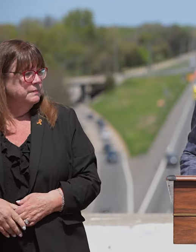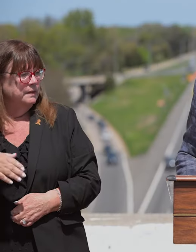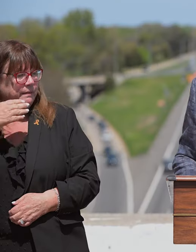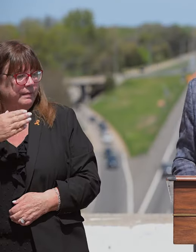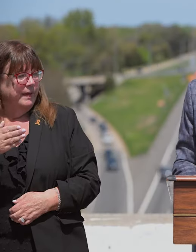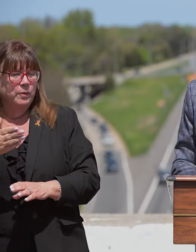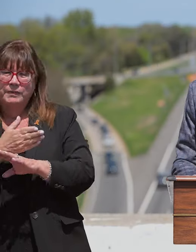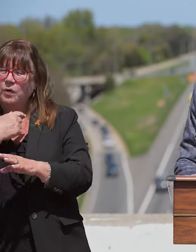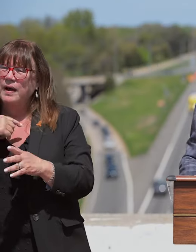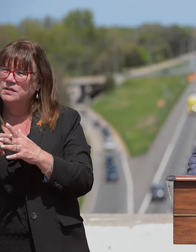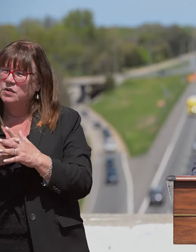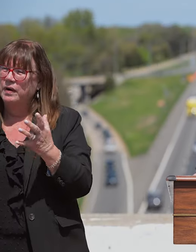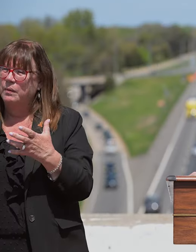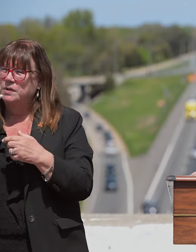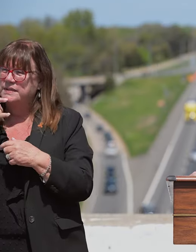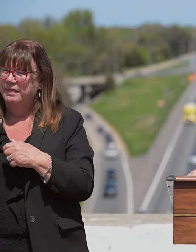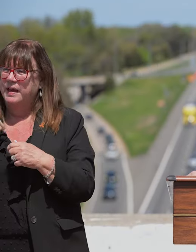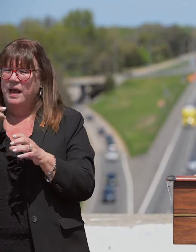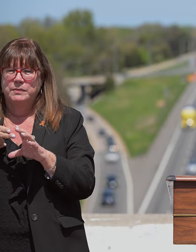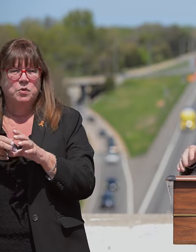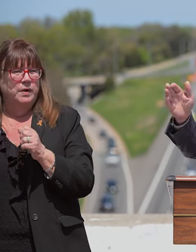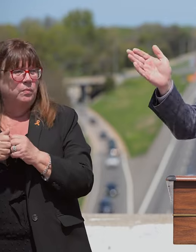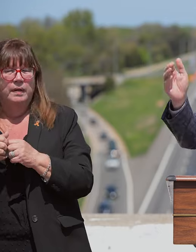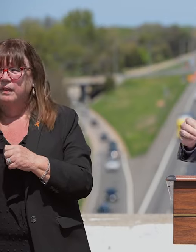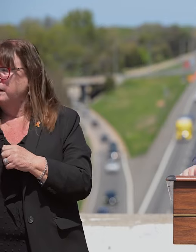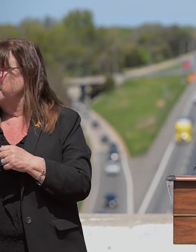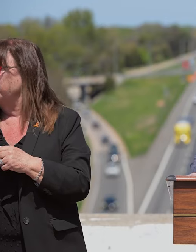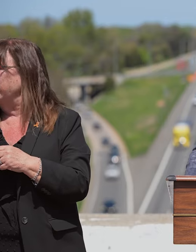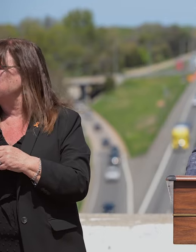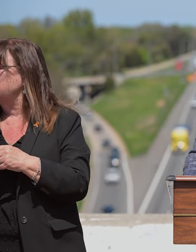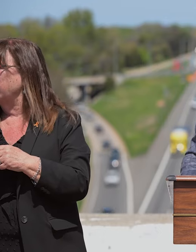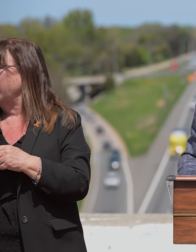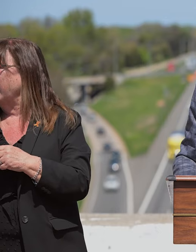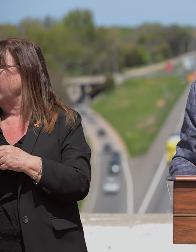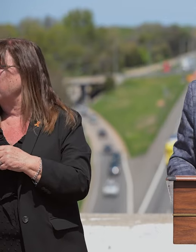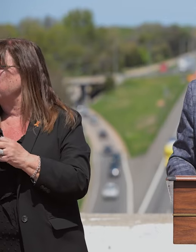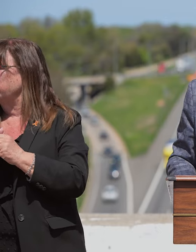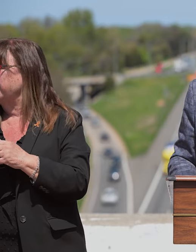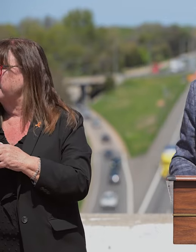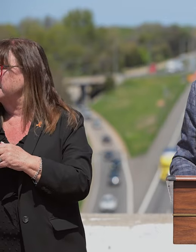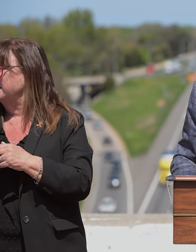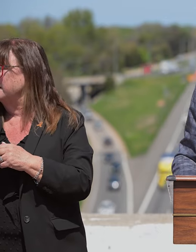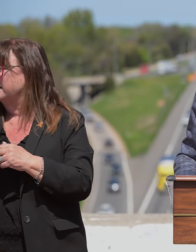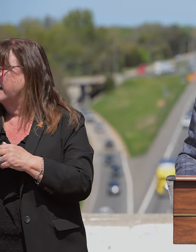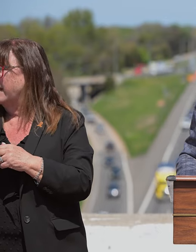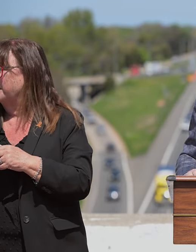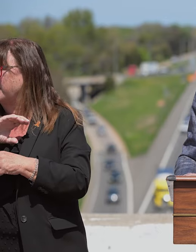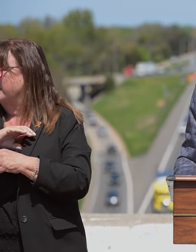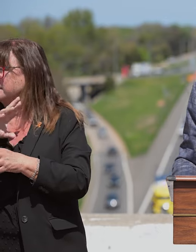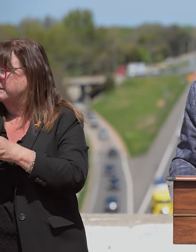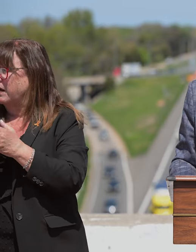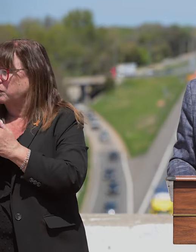Thank you, Will. Before I start, I'd like to also point out that I'm joined by Major Ron Salford with the MDTA Police, who is heavily involved in the Work